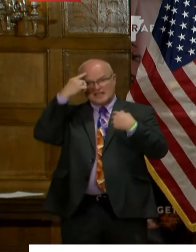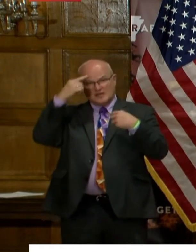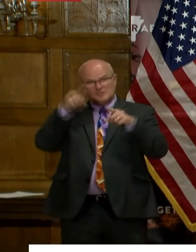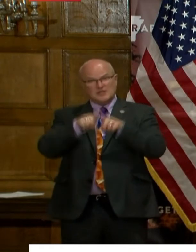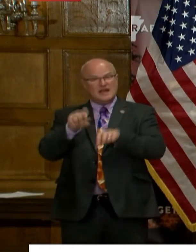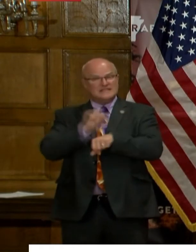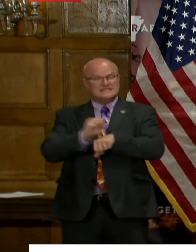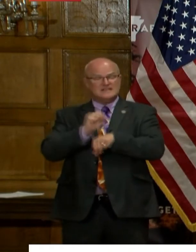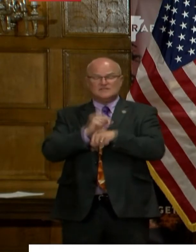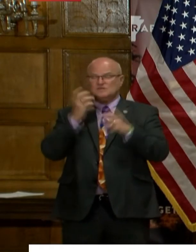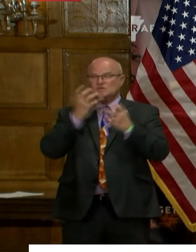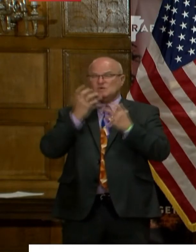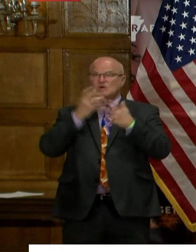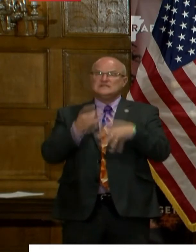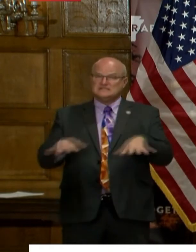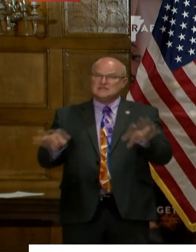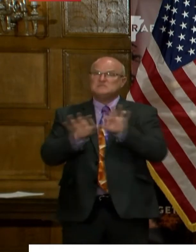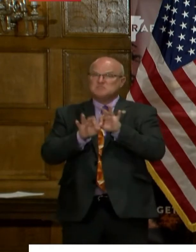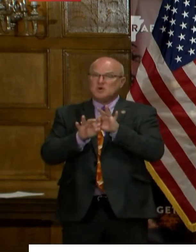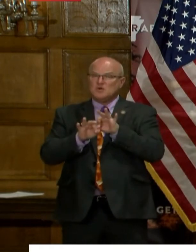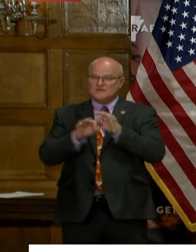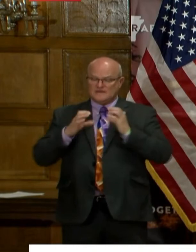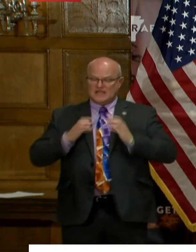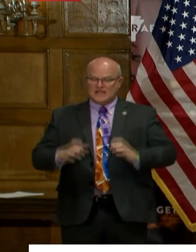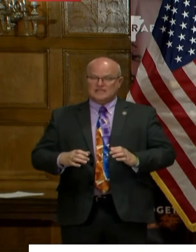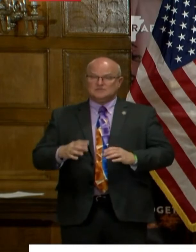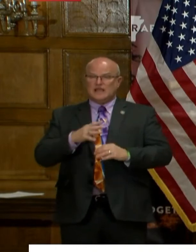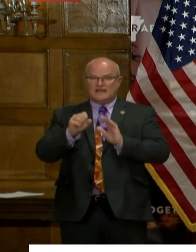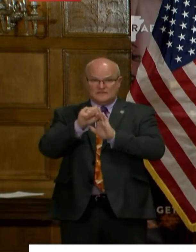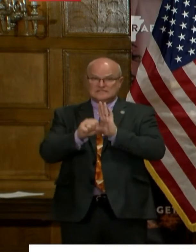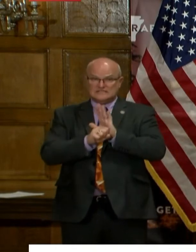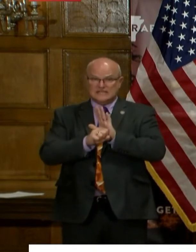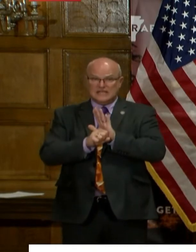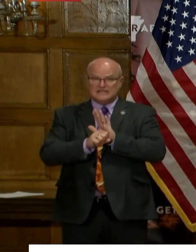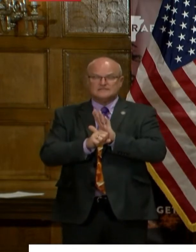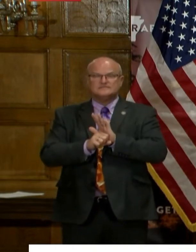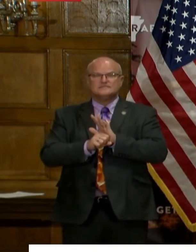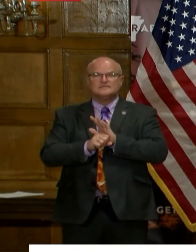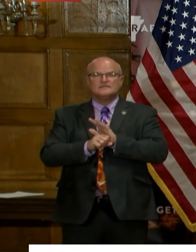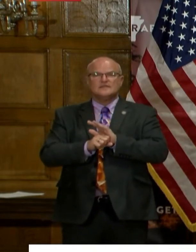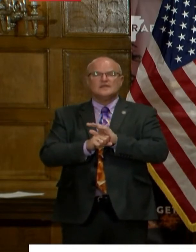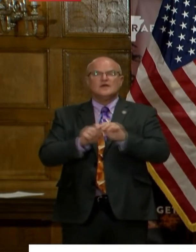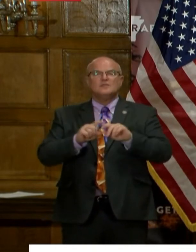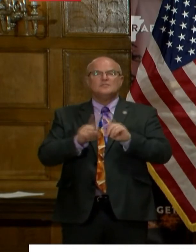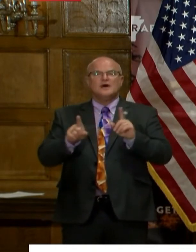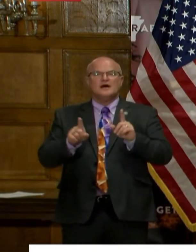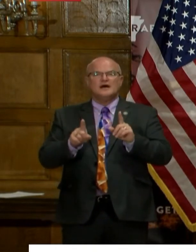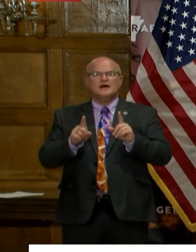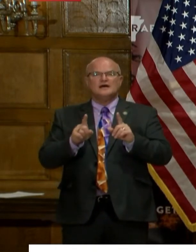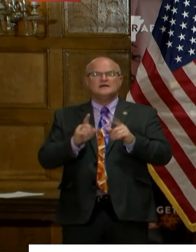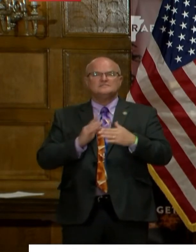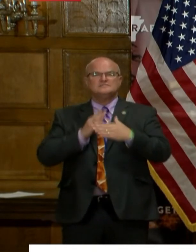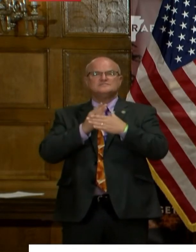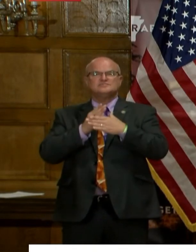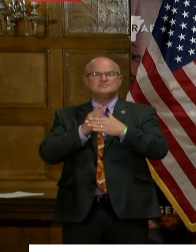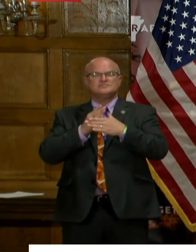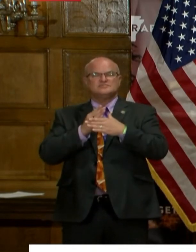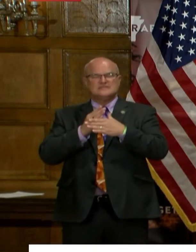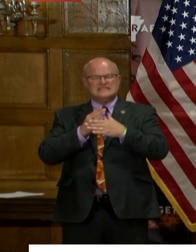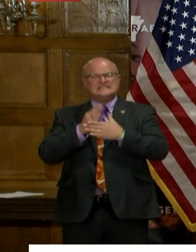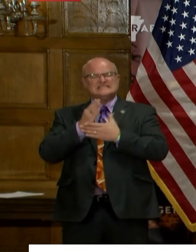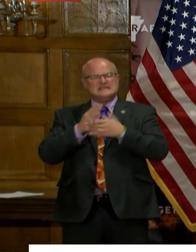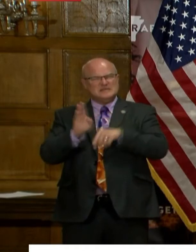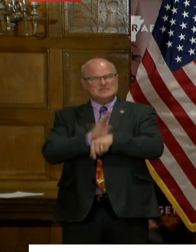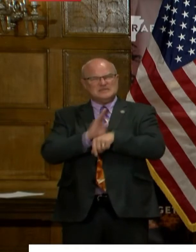compliance efforts, realizing how important it is for their customers and for our state. But we do interrupt the businesses because we've put in restrictions in